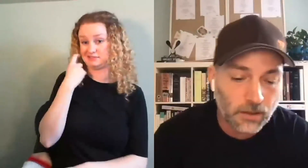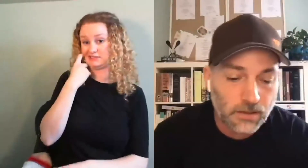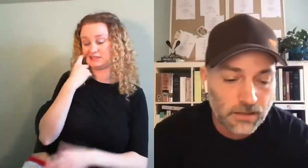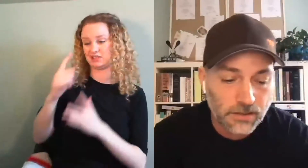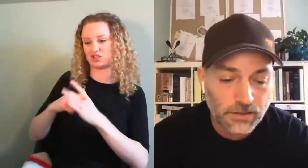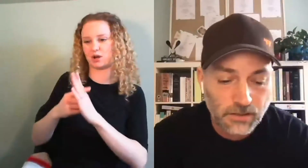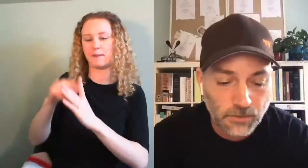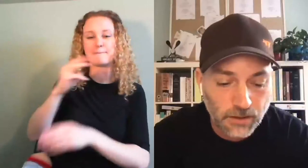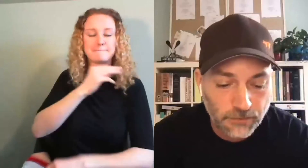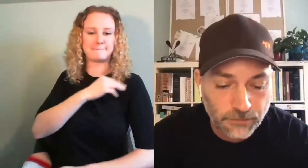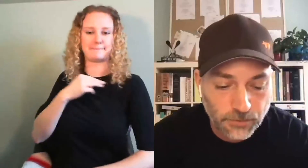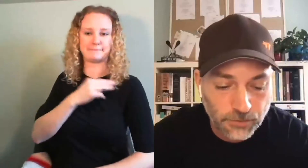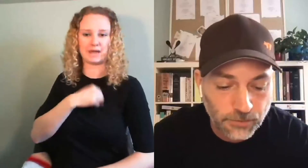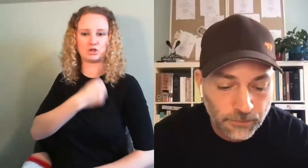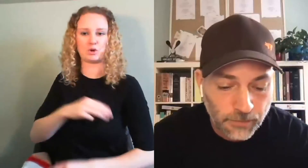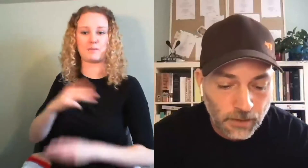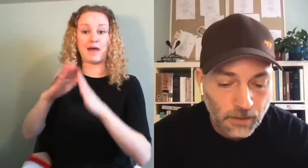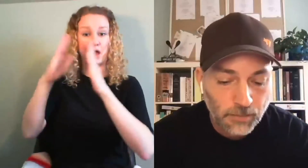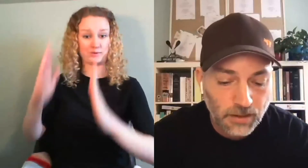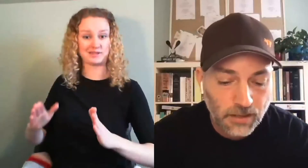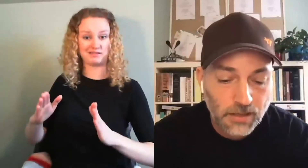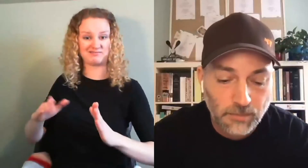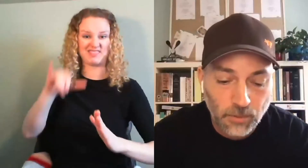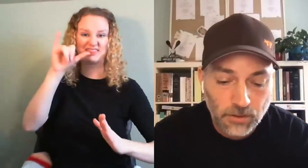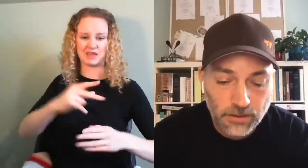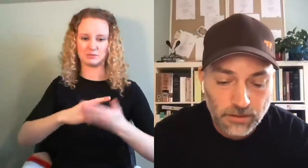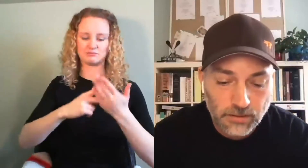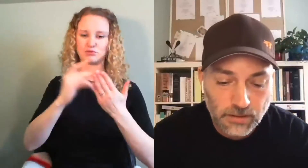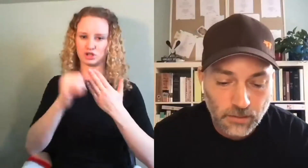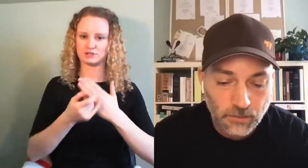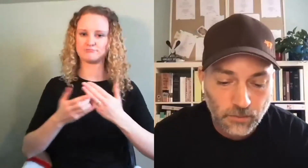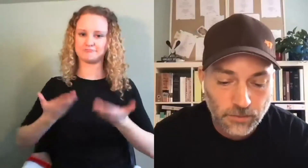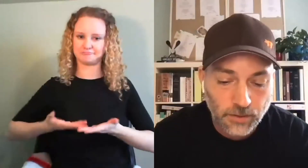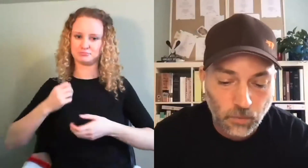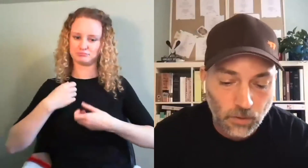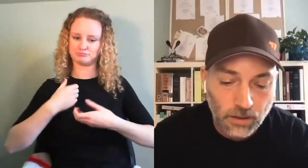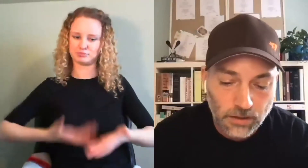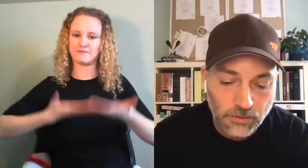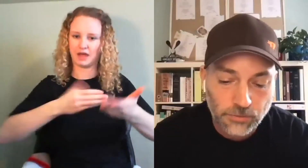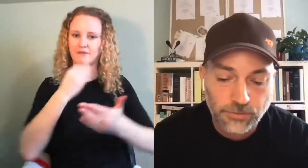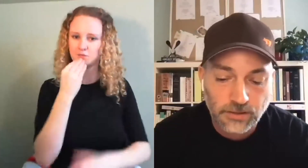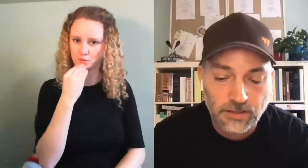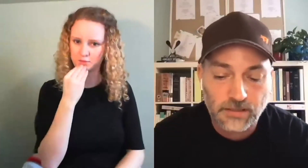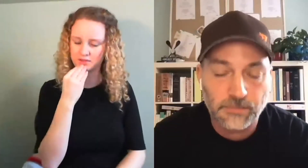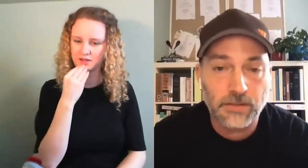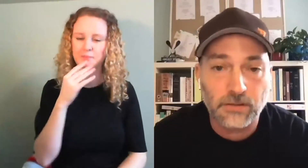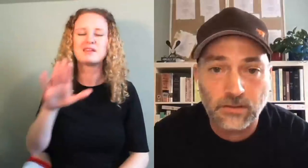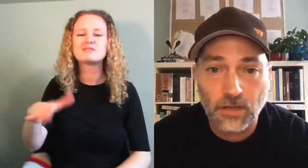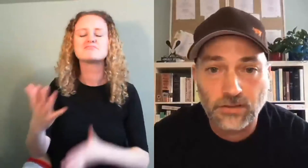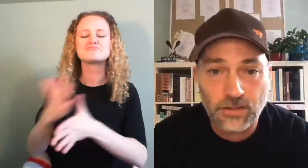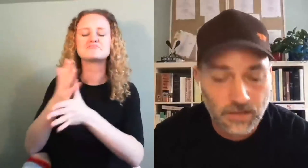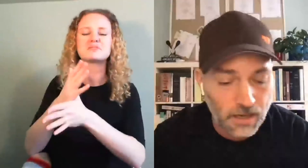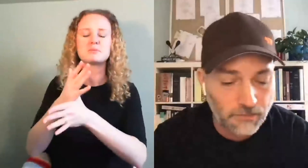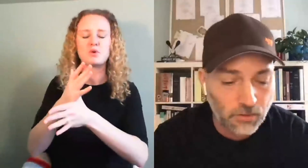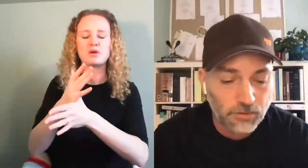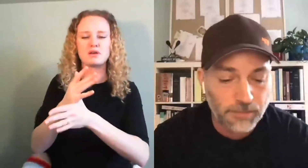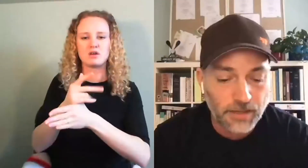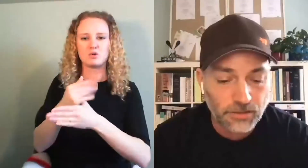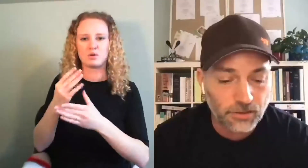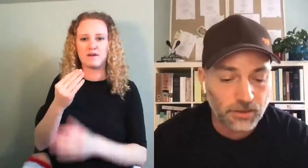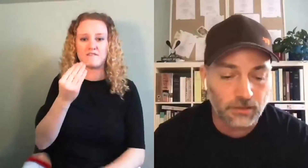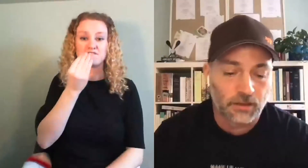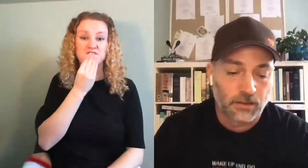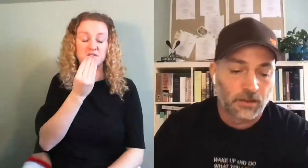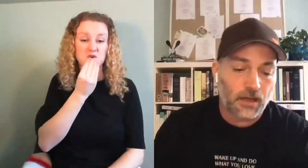many organizations that we're getting food to. But the key component here is that we're doing quality, nutrient-dense meals, not just high-volume